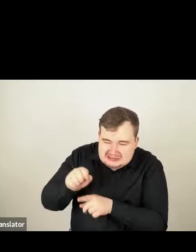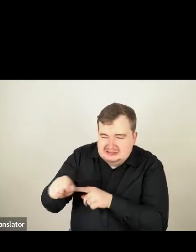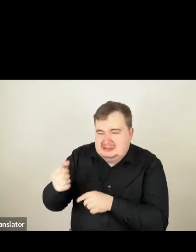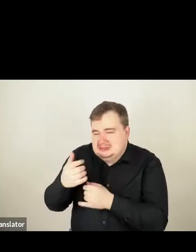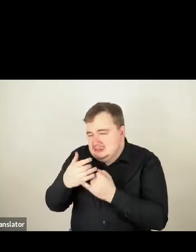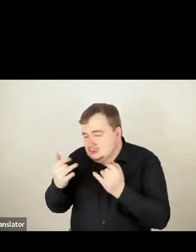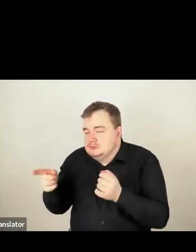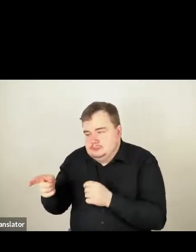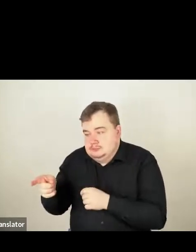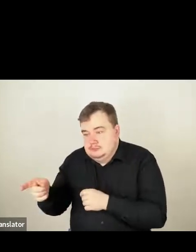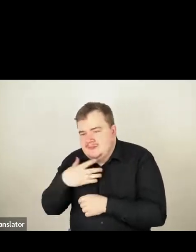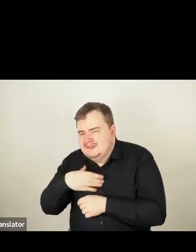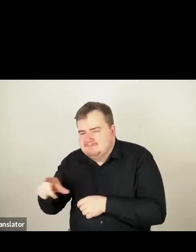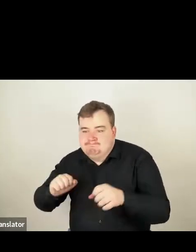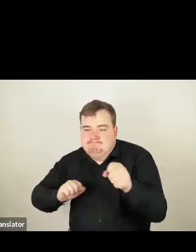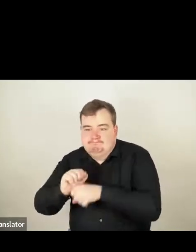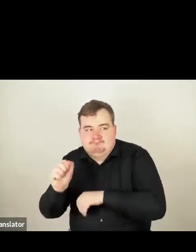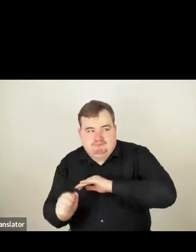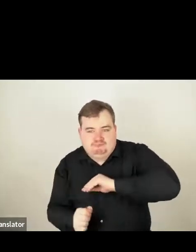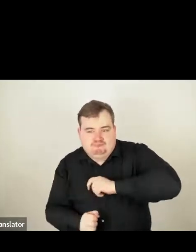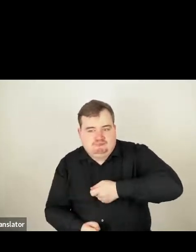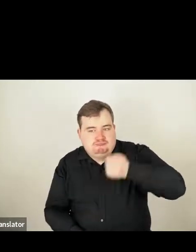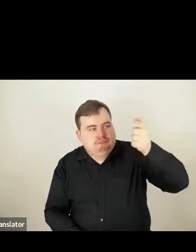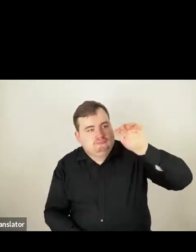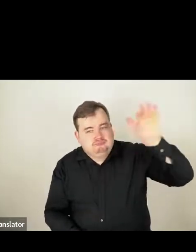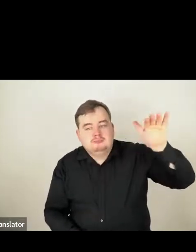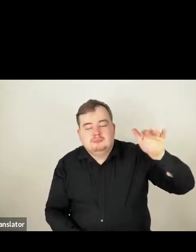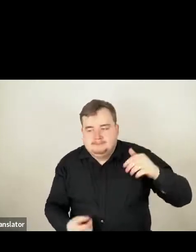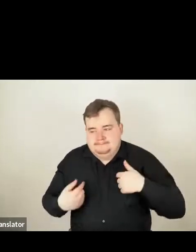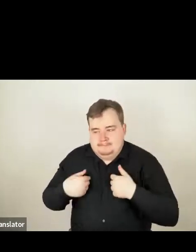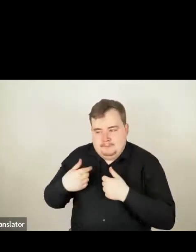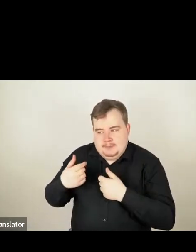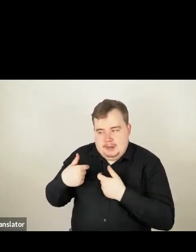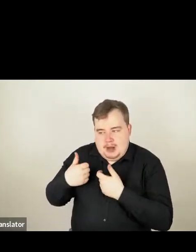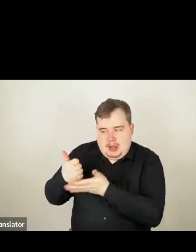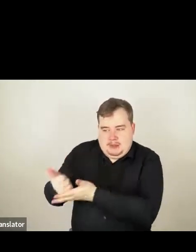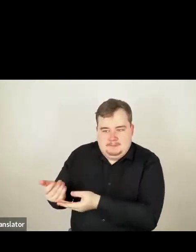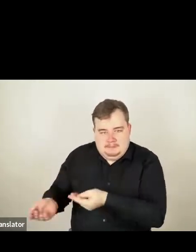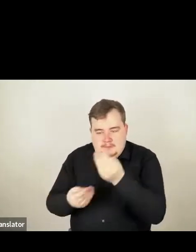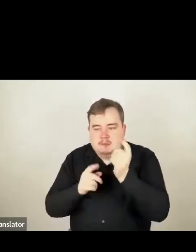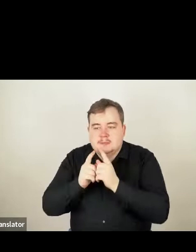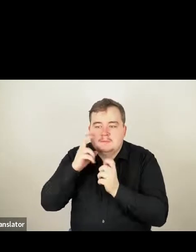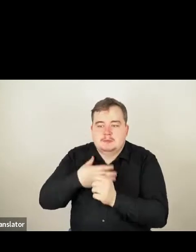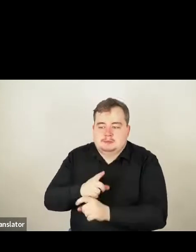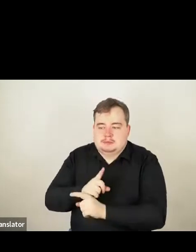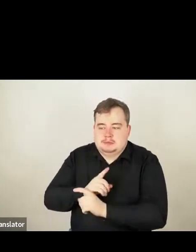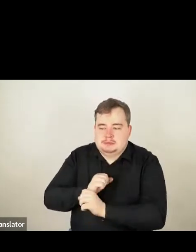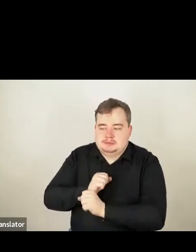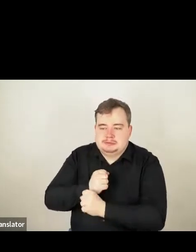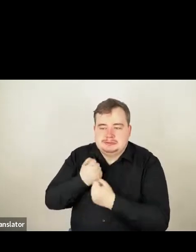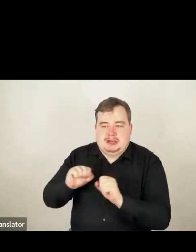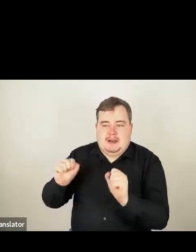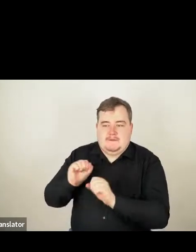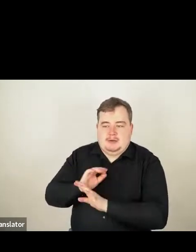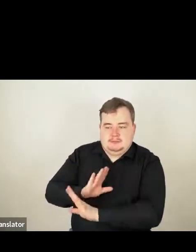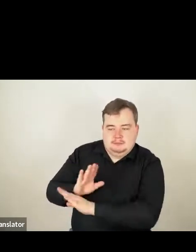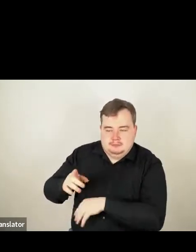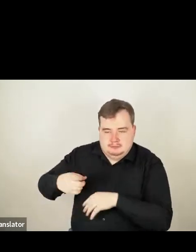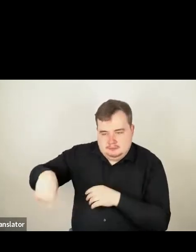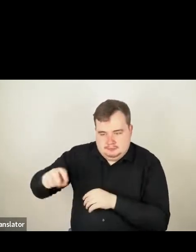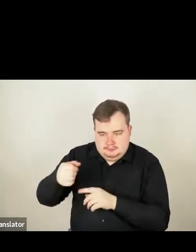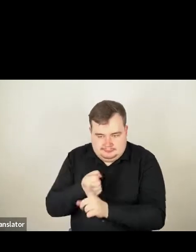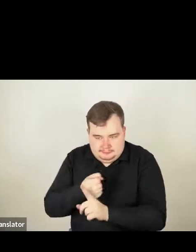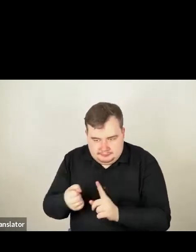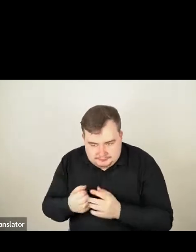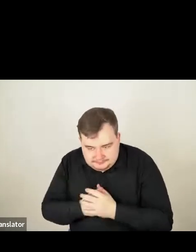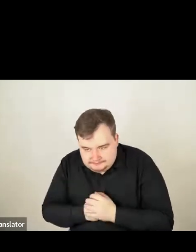correct answer from the state and protection. And the protection doesn't mean only police protection, but even shelter, social